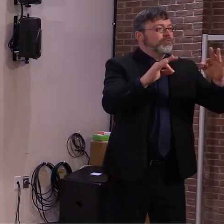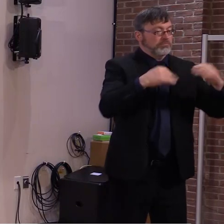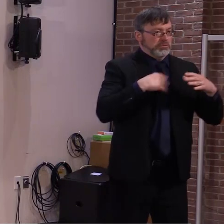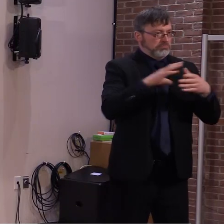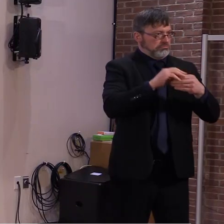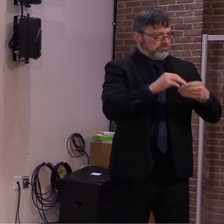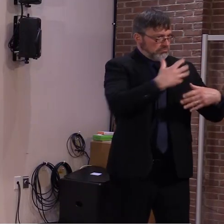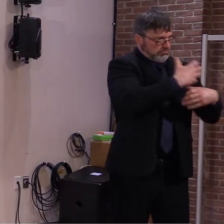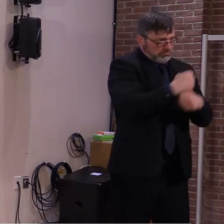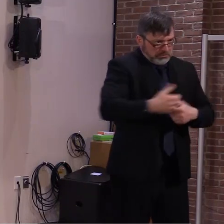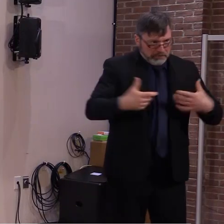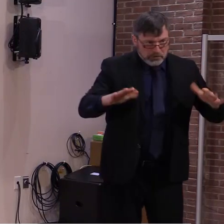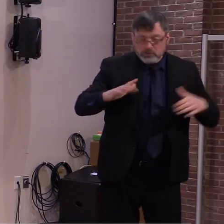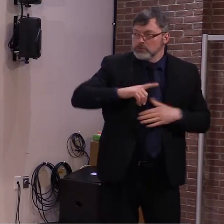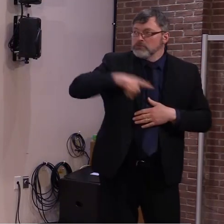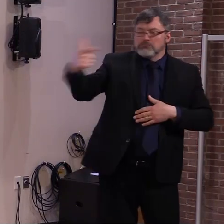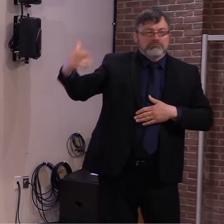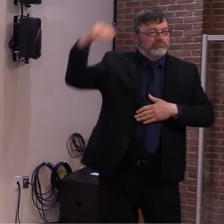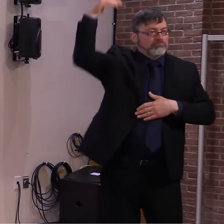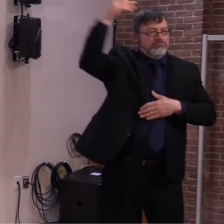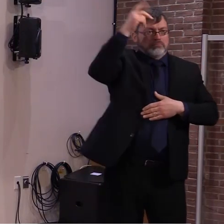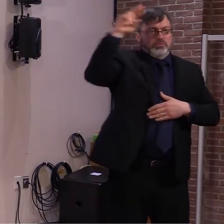update.